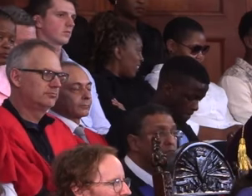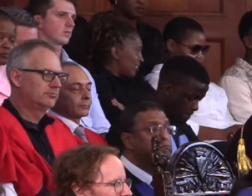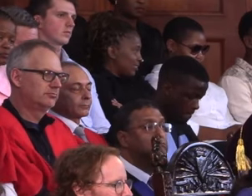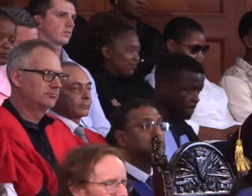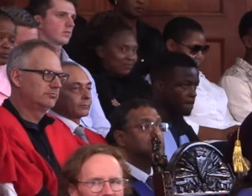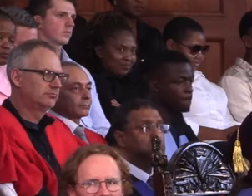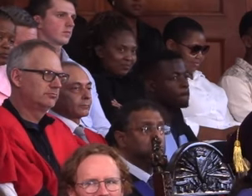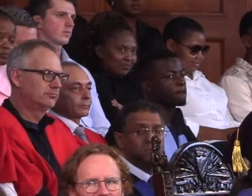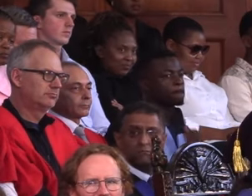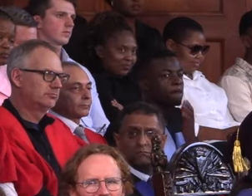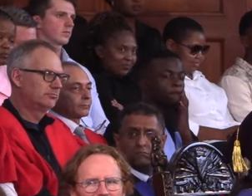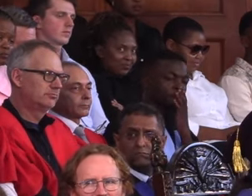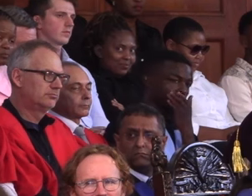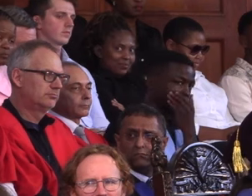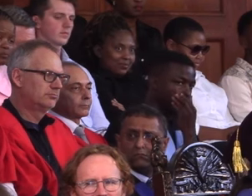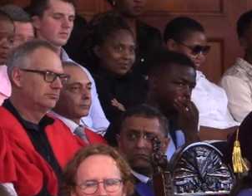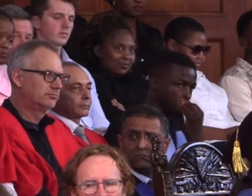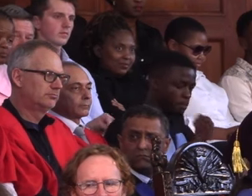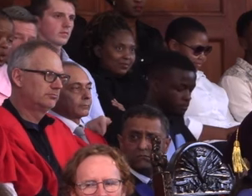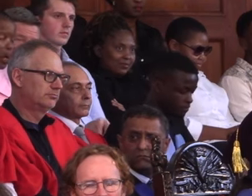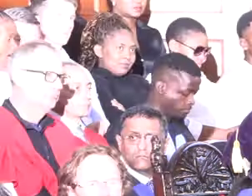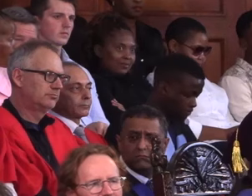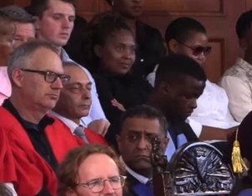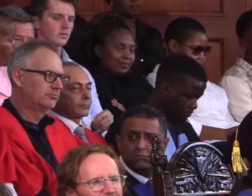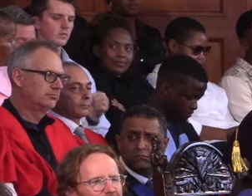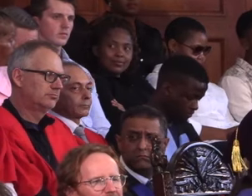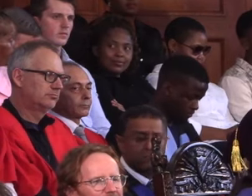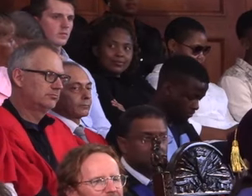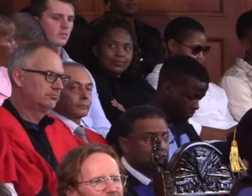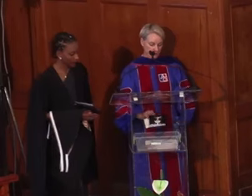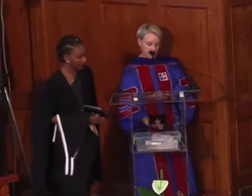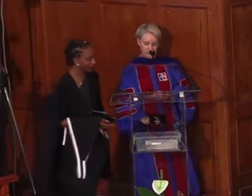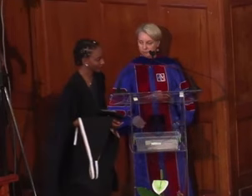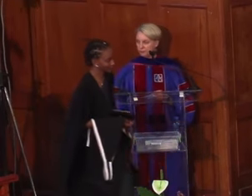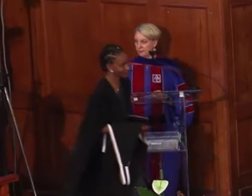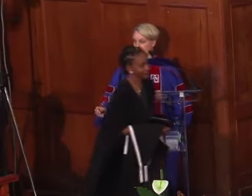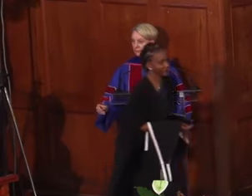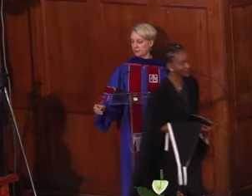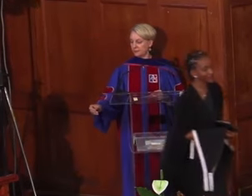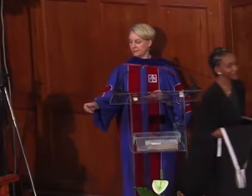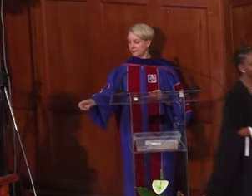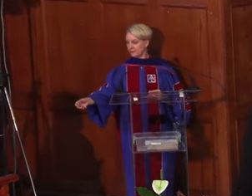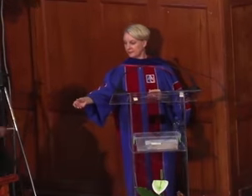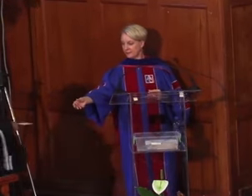For the degree of Master of Laws in International Trade Law, Mpeo Patricia Matsipa.